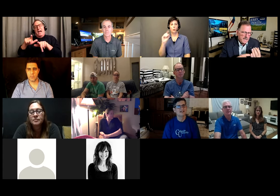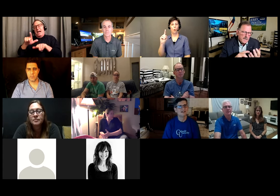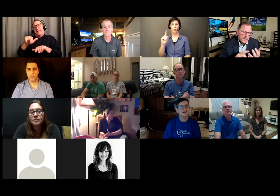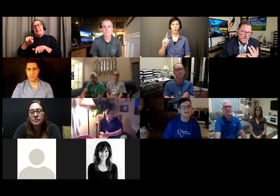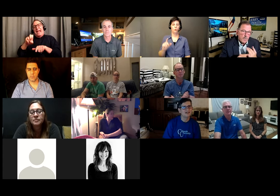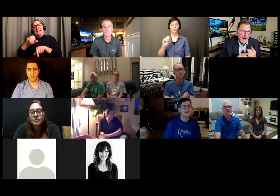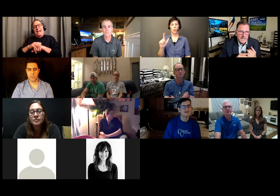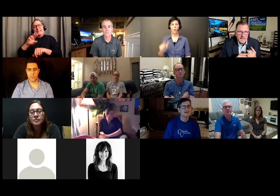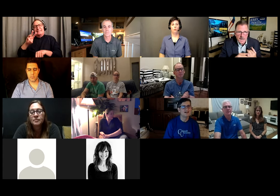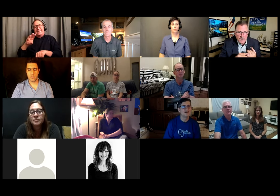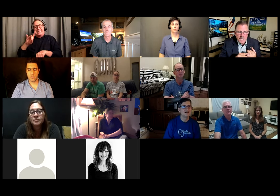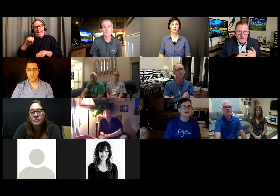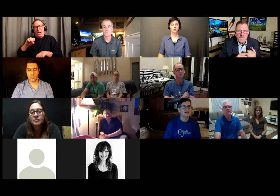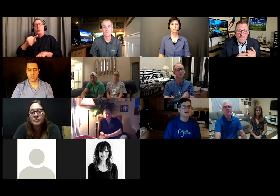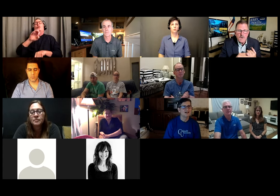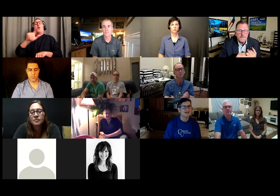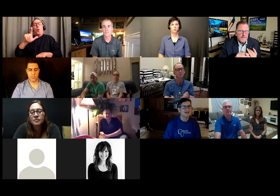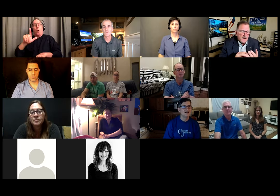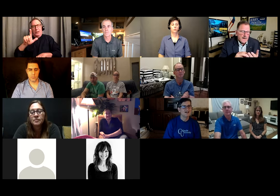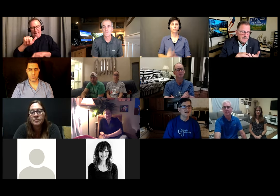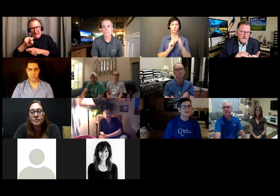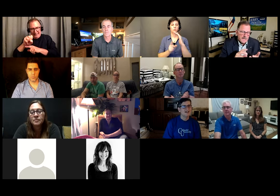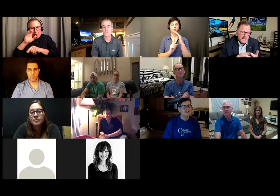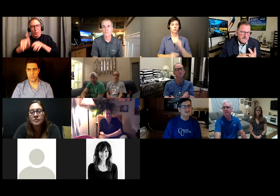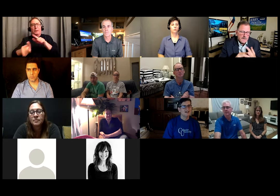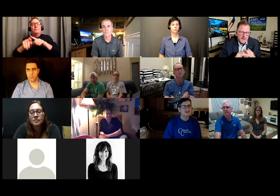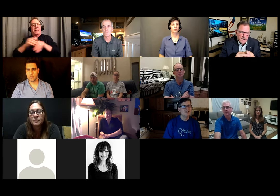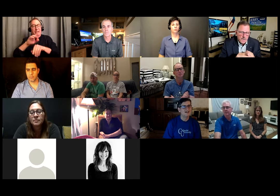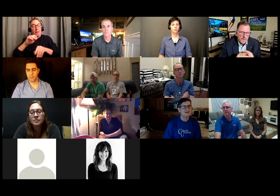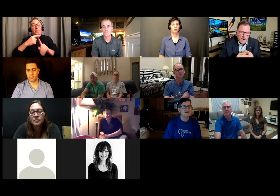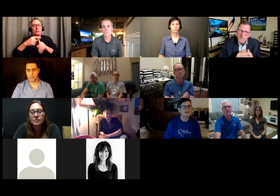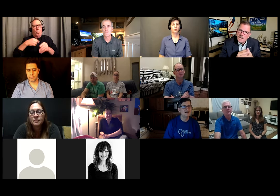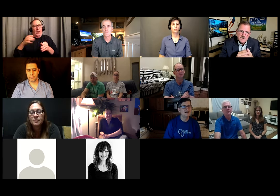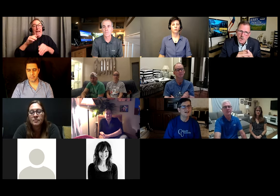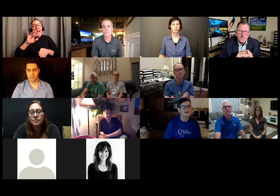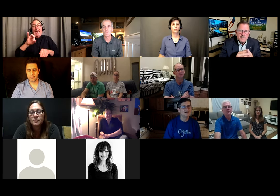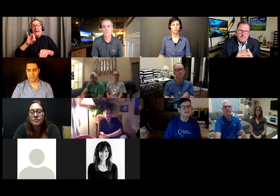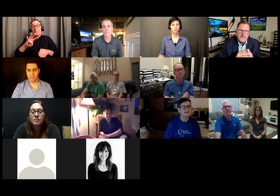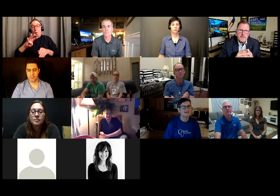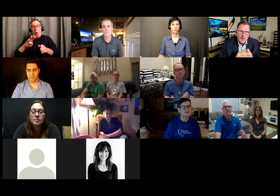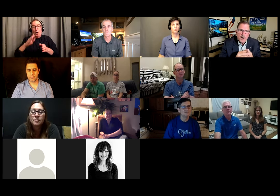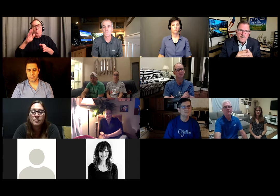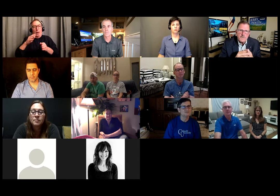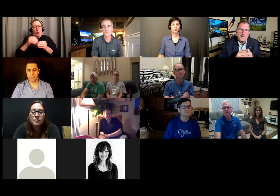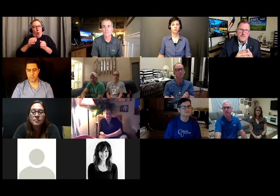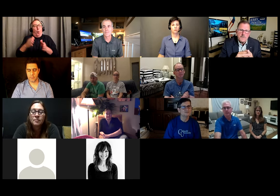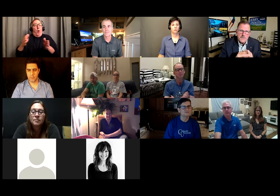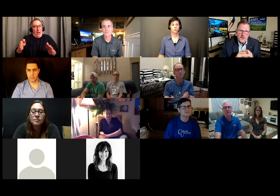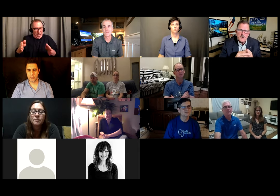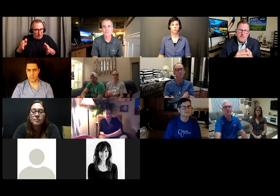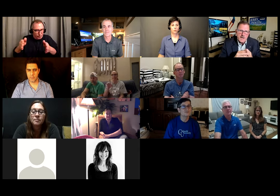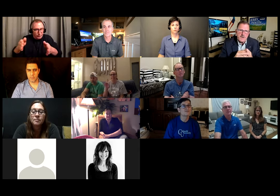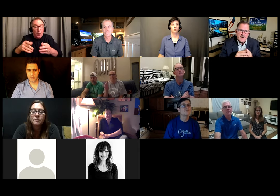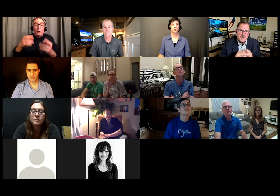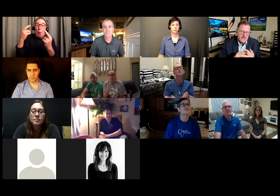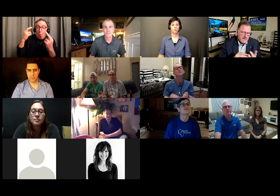680. We're widening Highway 84. And then hope against hope that BART will turn into